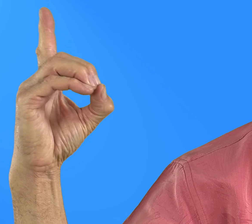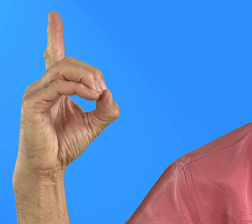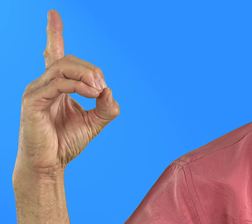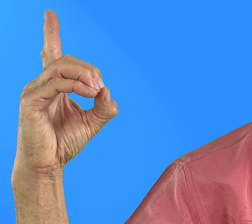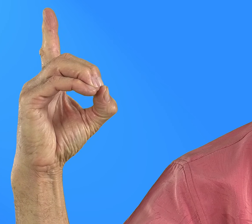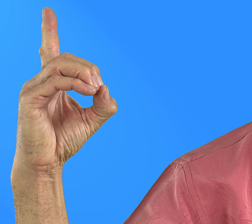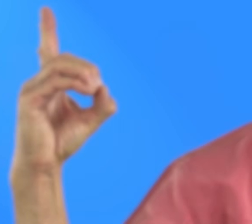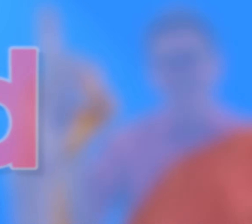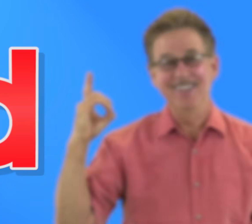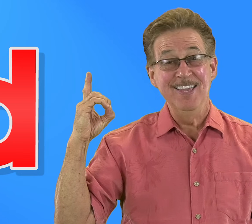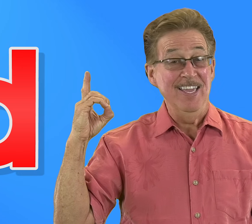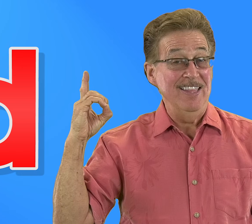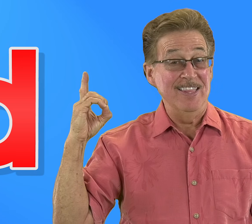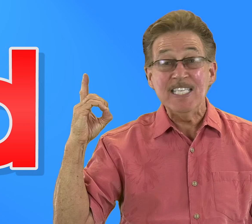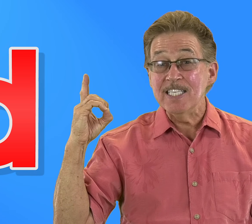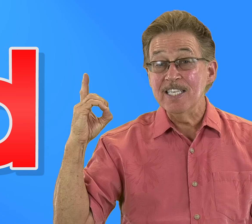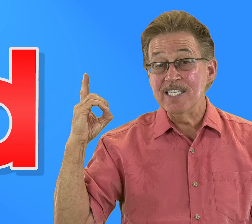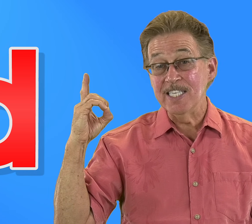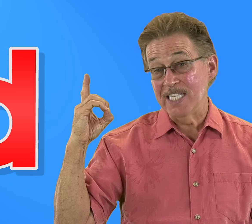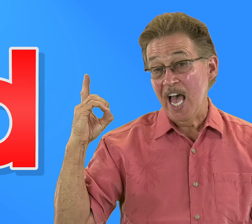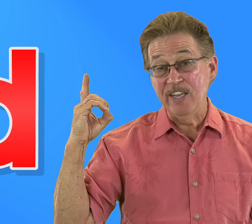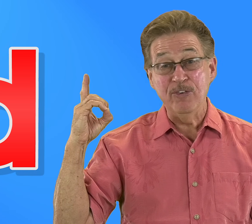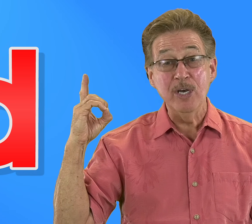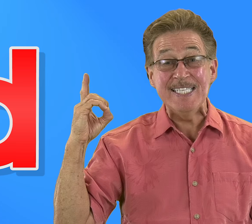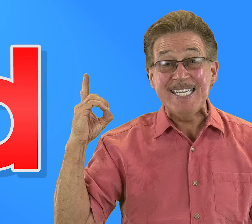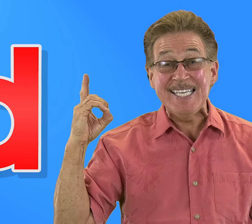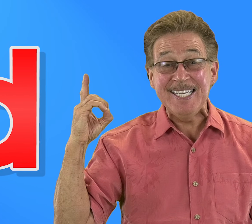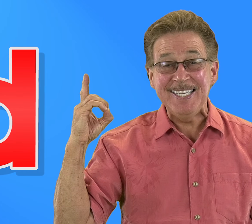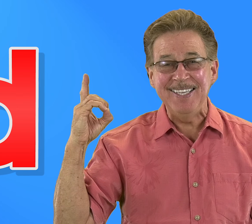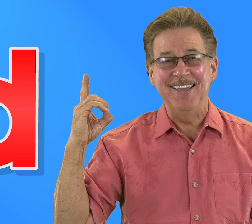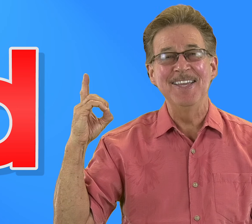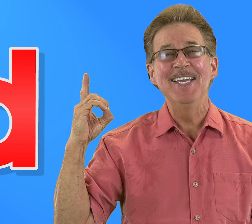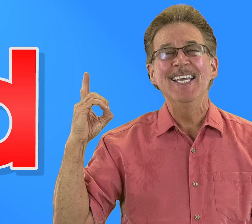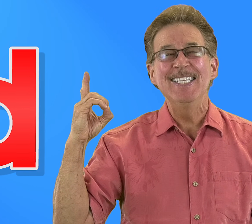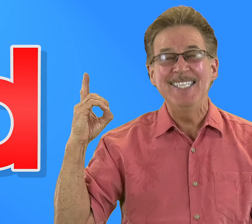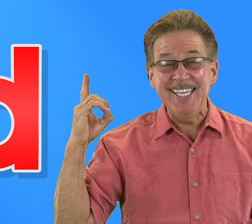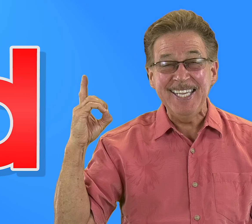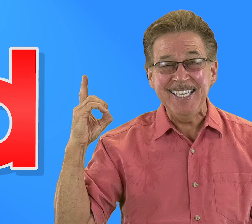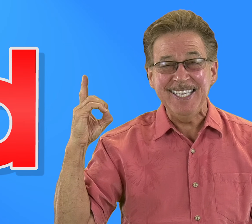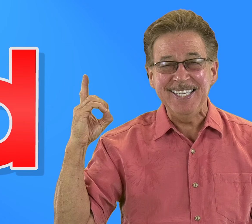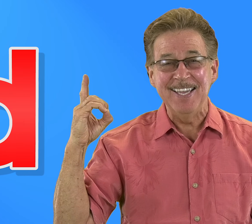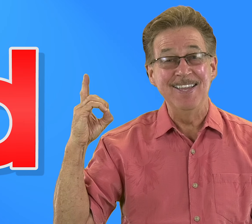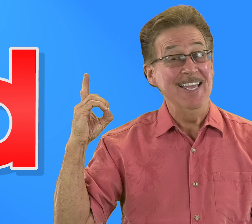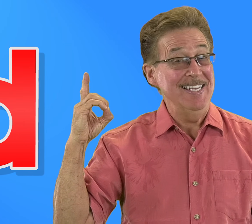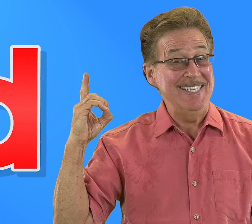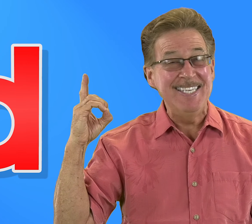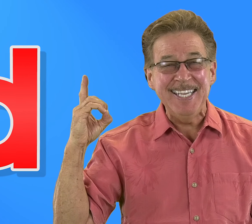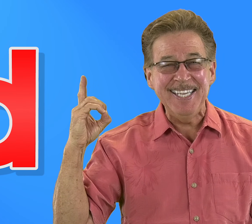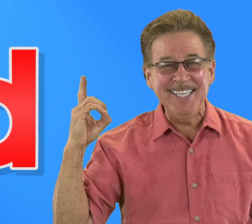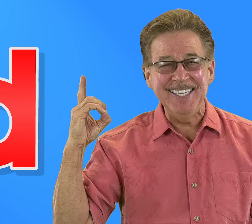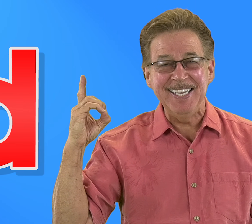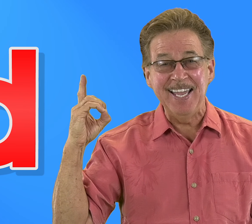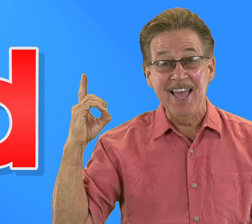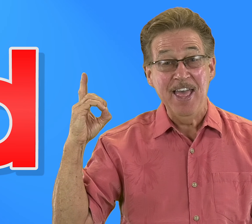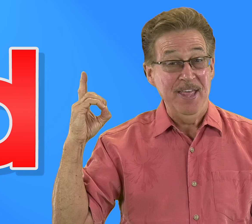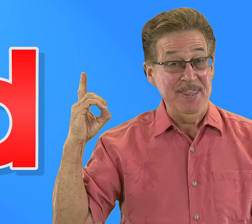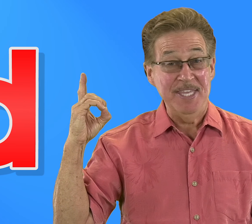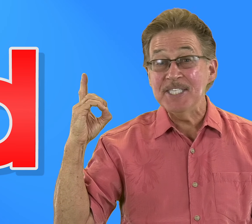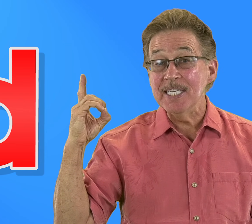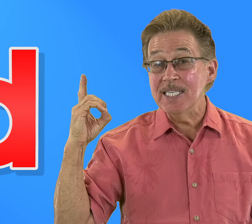up. This is the sign for D. D. D. This is